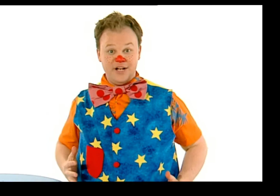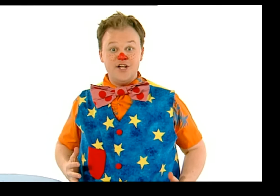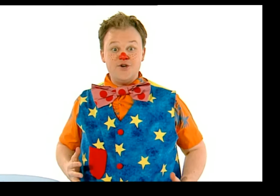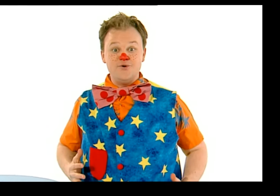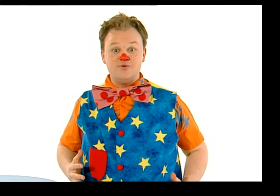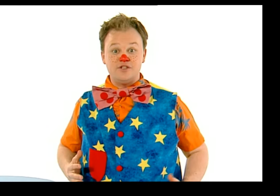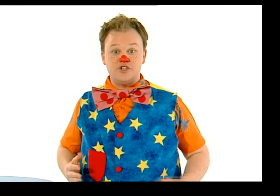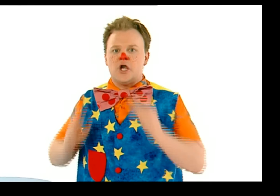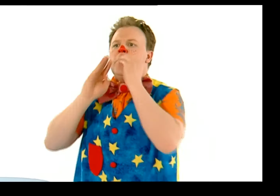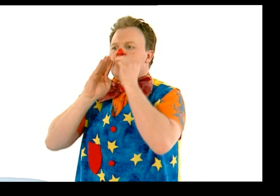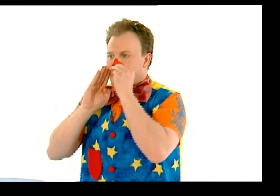Balloons!